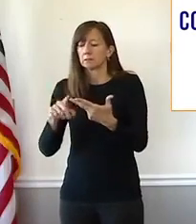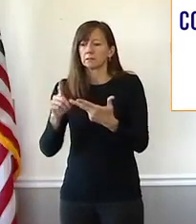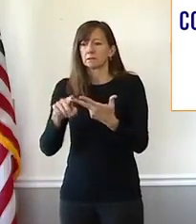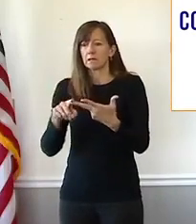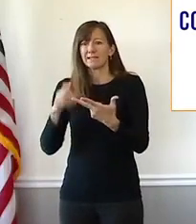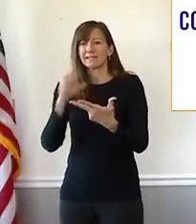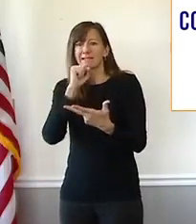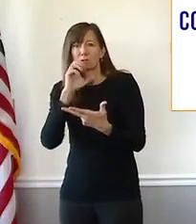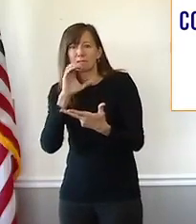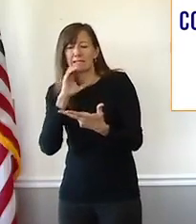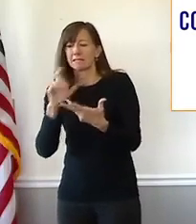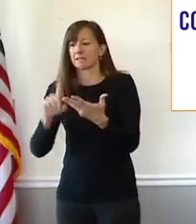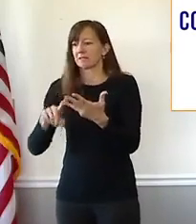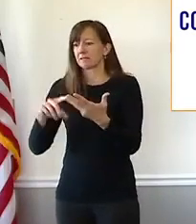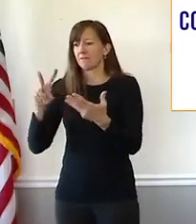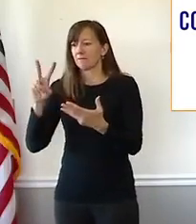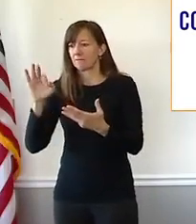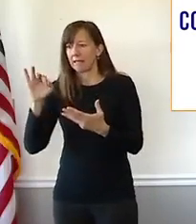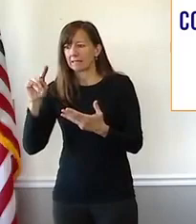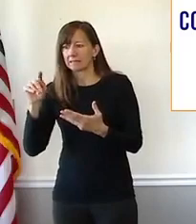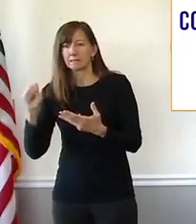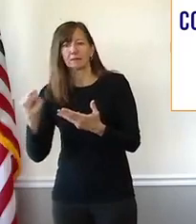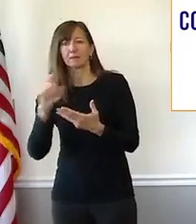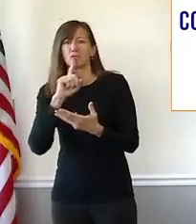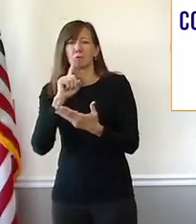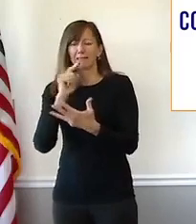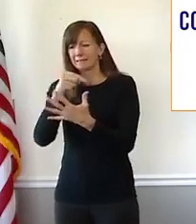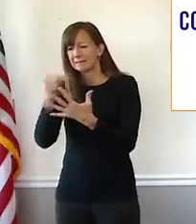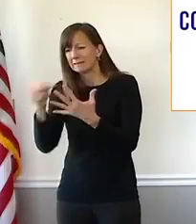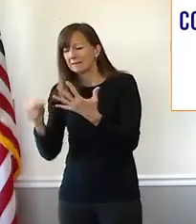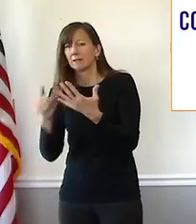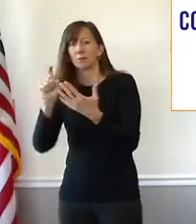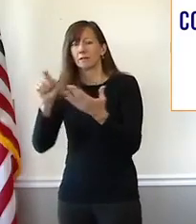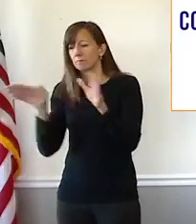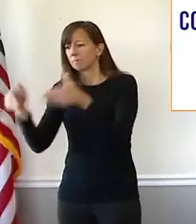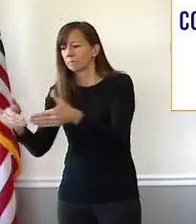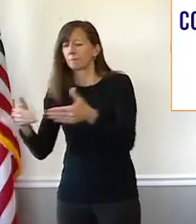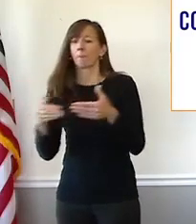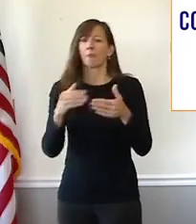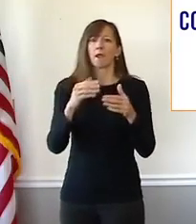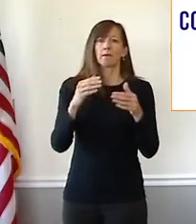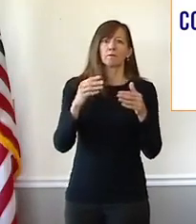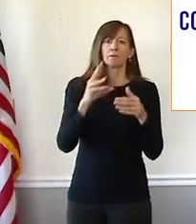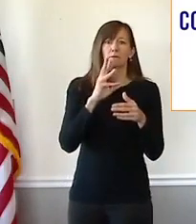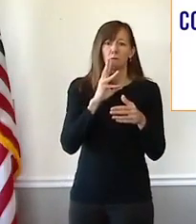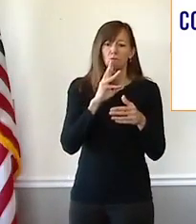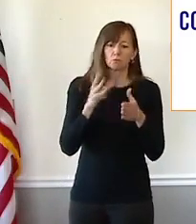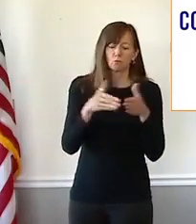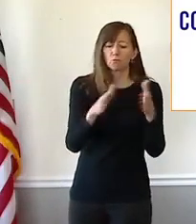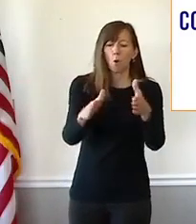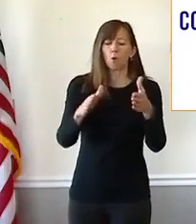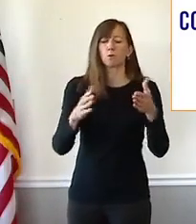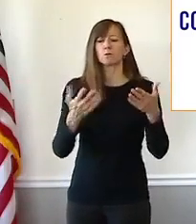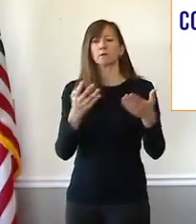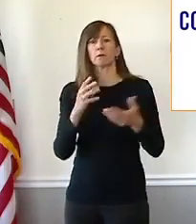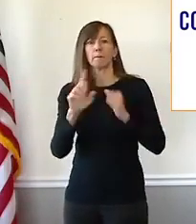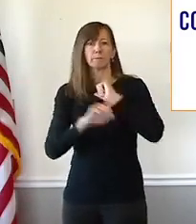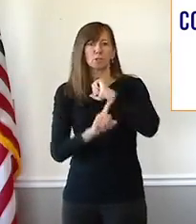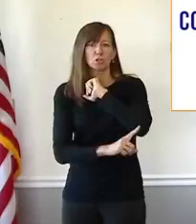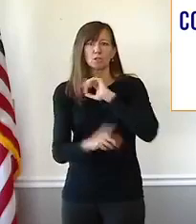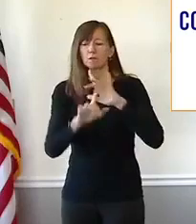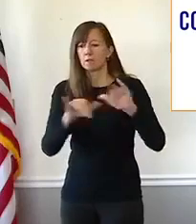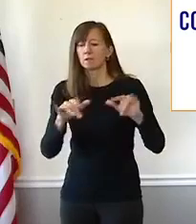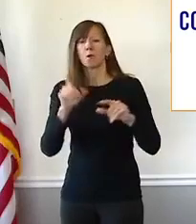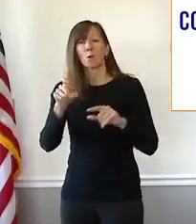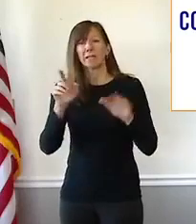veterans, like responding and providing for infrastructure and community safety. Those are the things we're going to continue to do effectively. We're